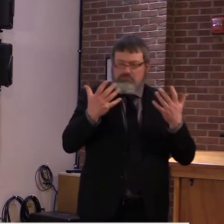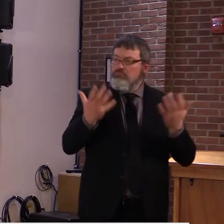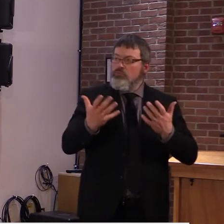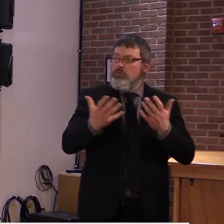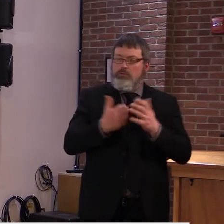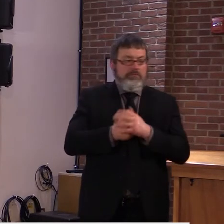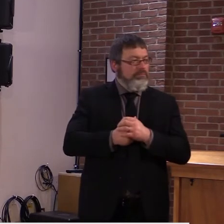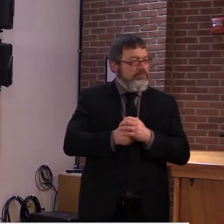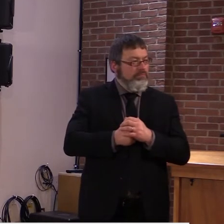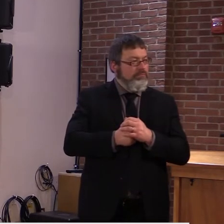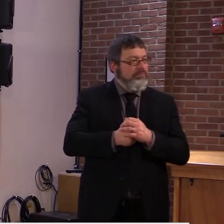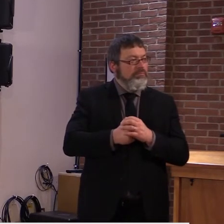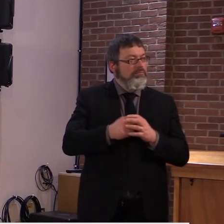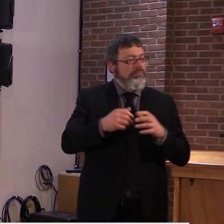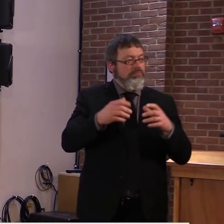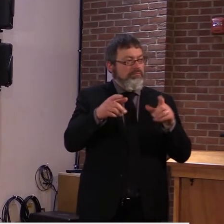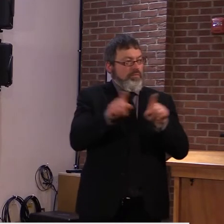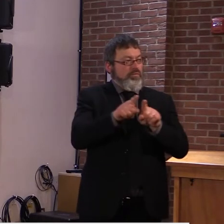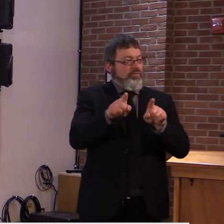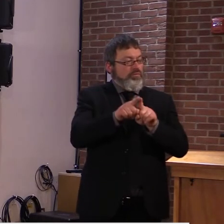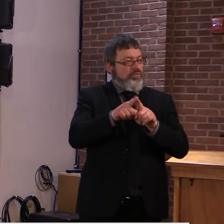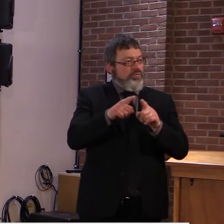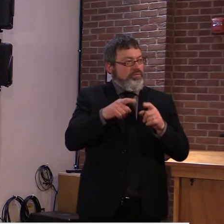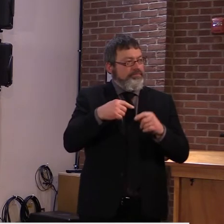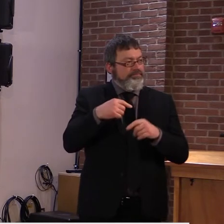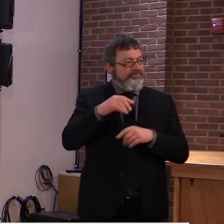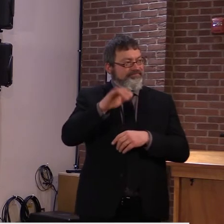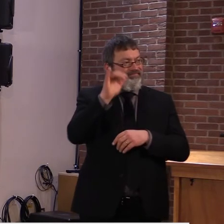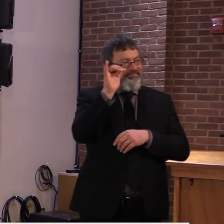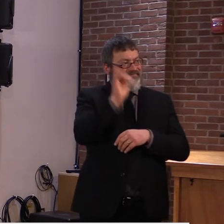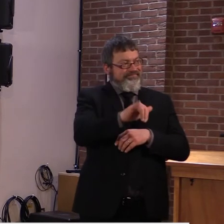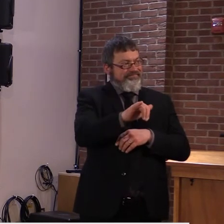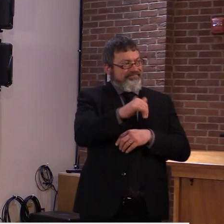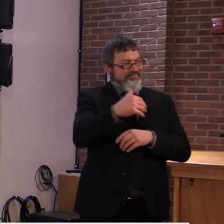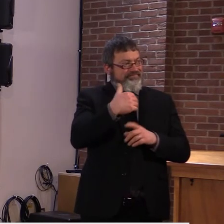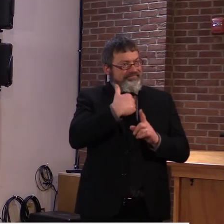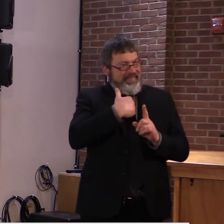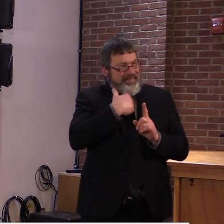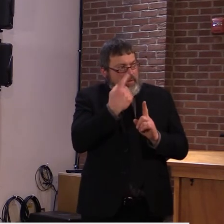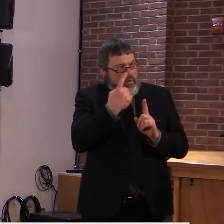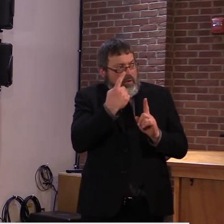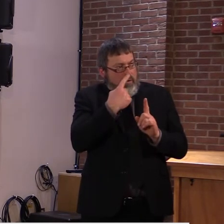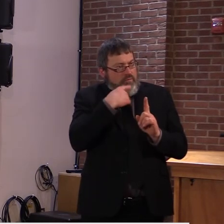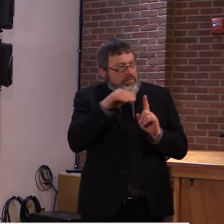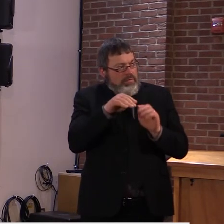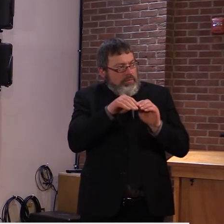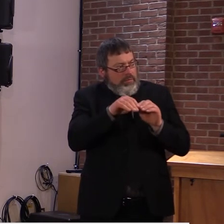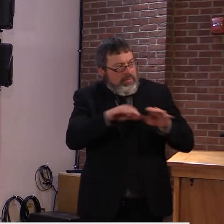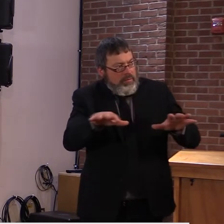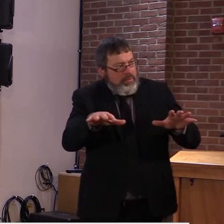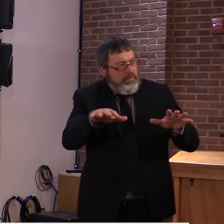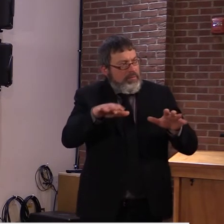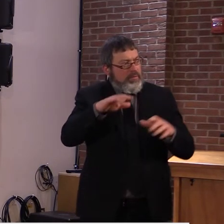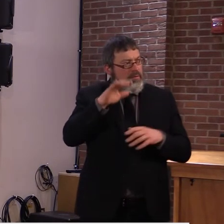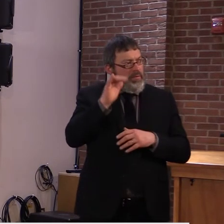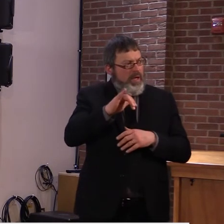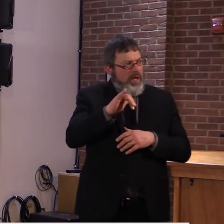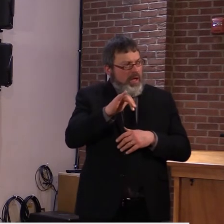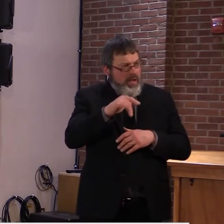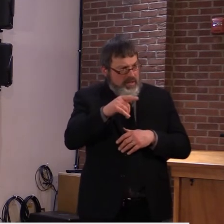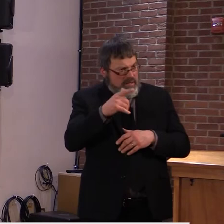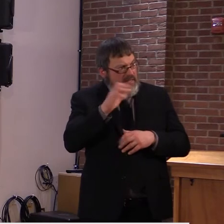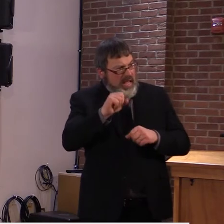in a facility like this, are you able to do vaccinations when folks may